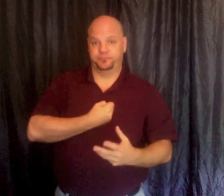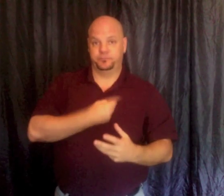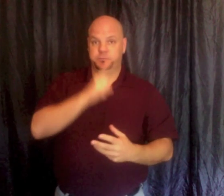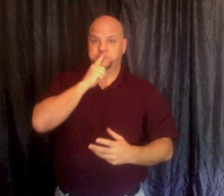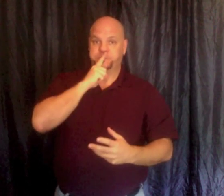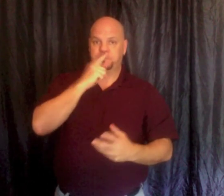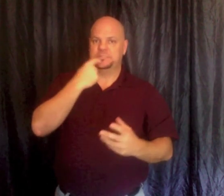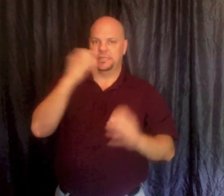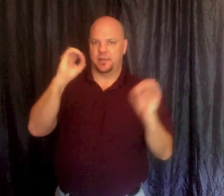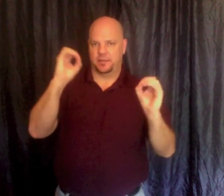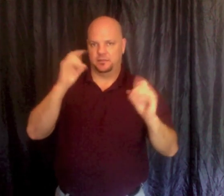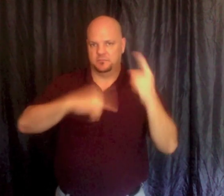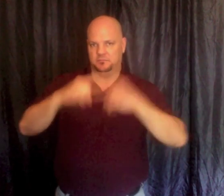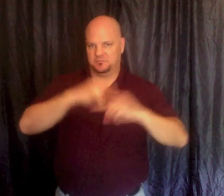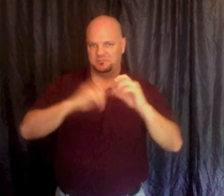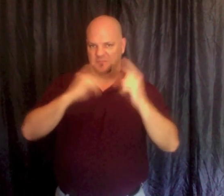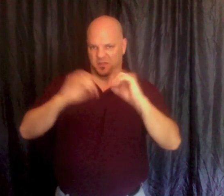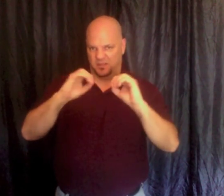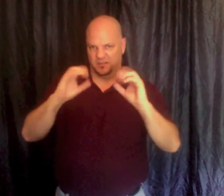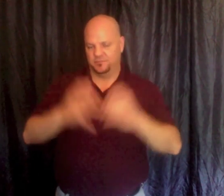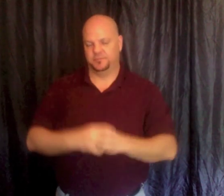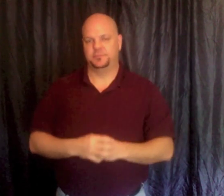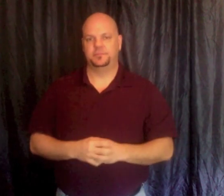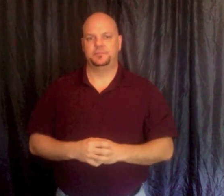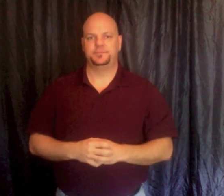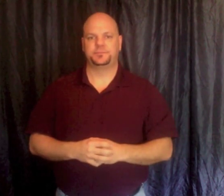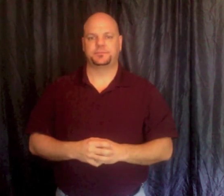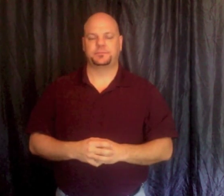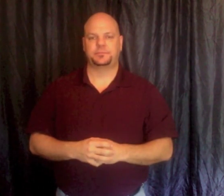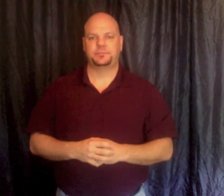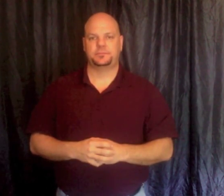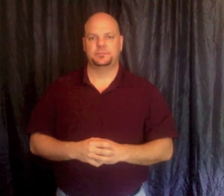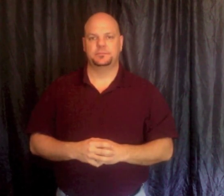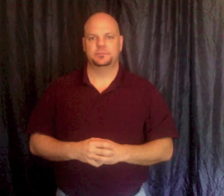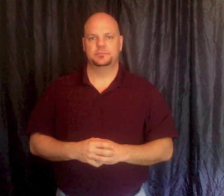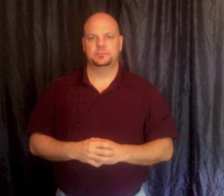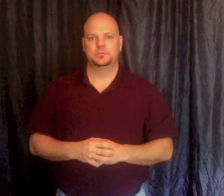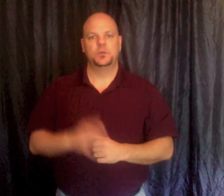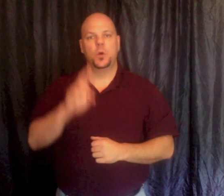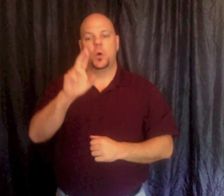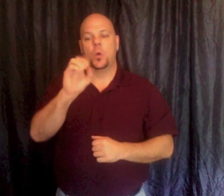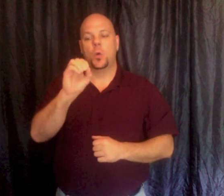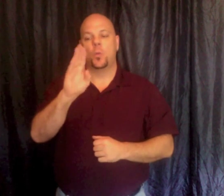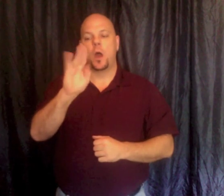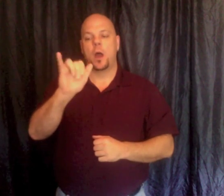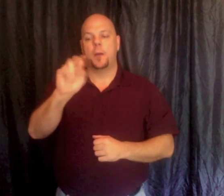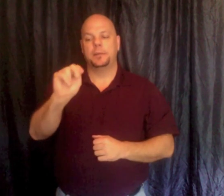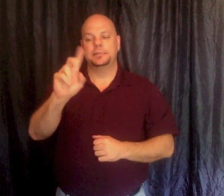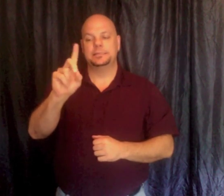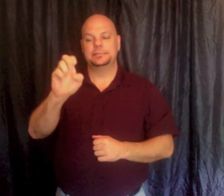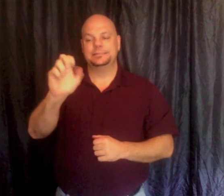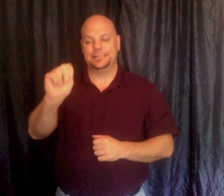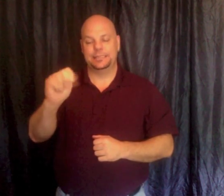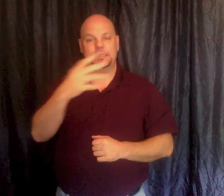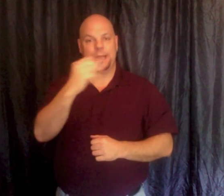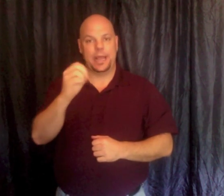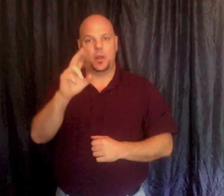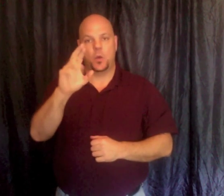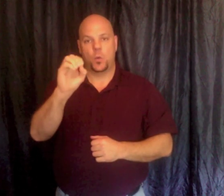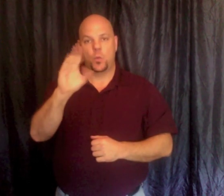like for my eyes only, right? But Robin Dean and Robert Pollard in